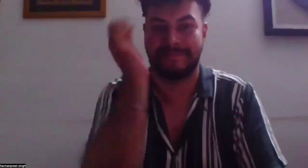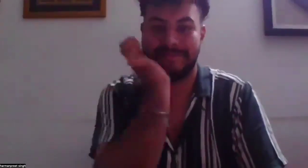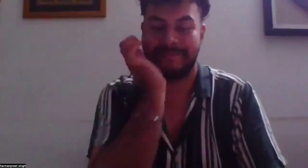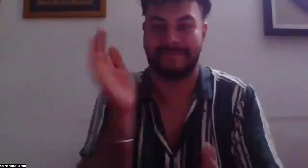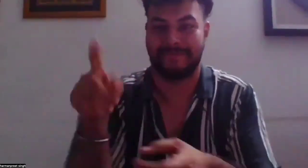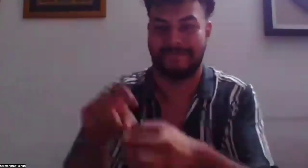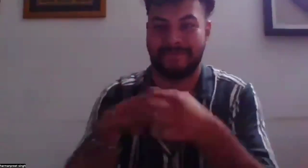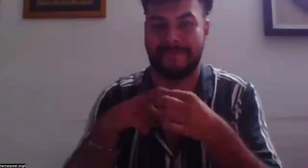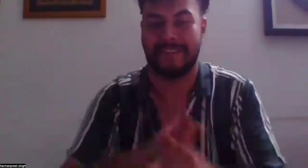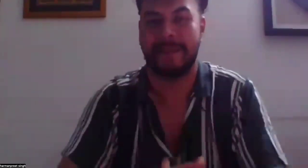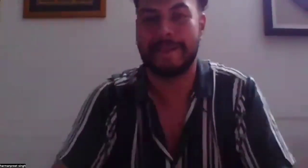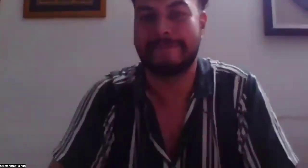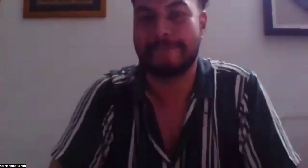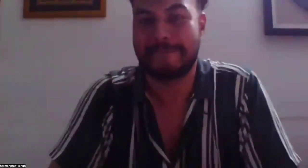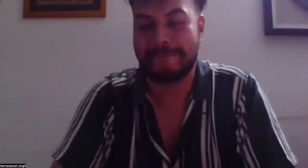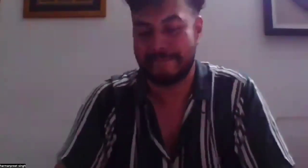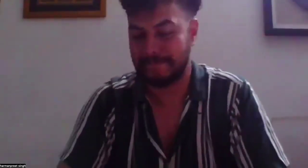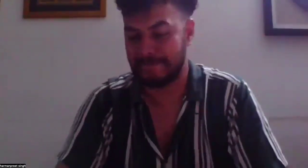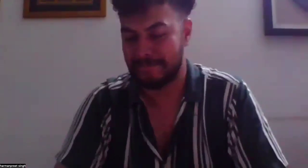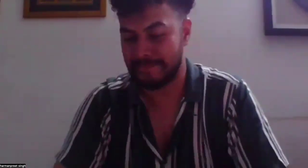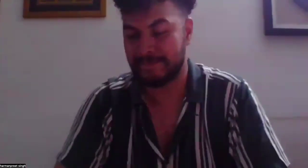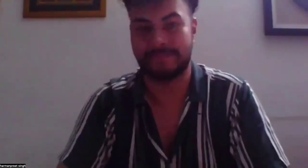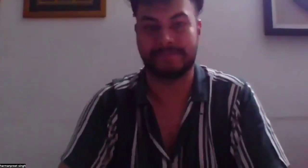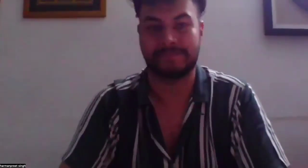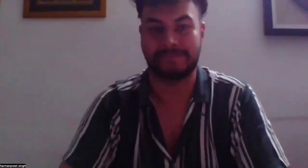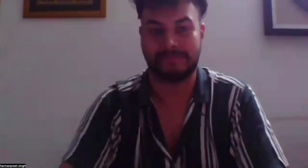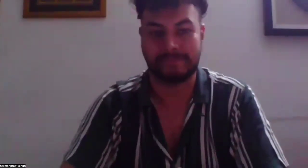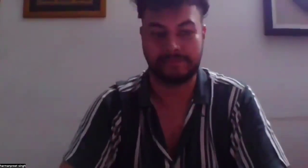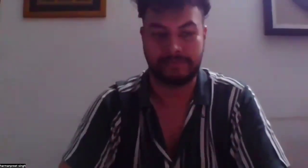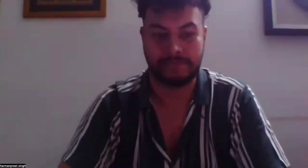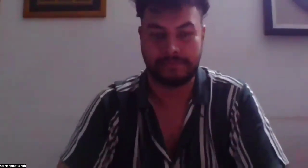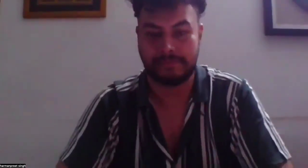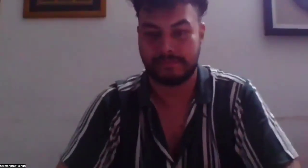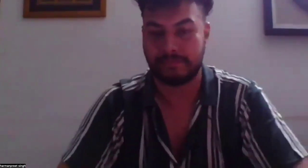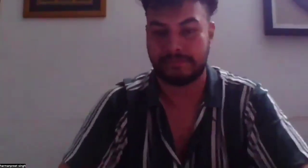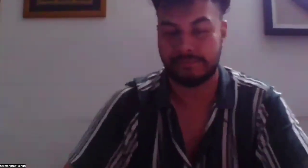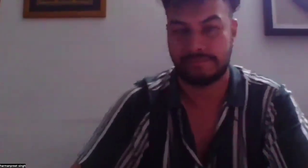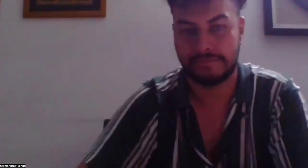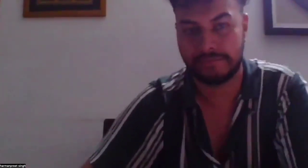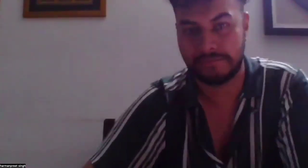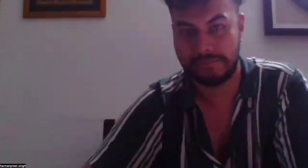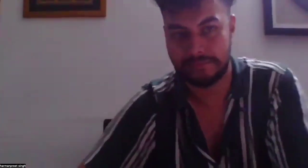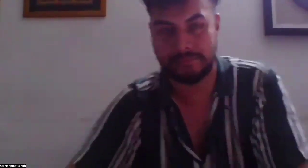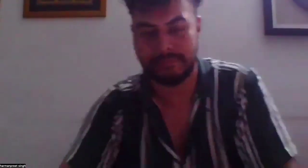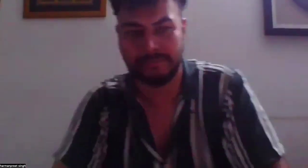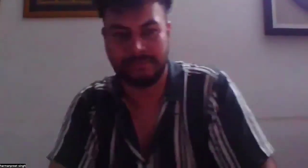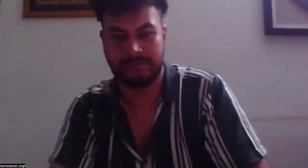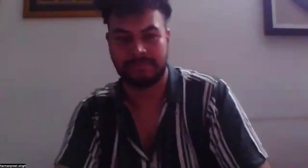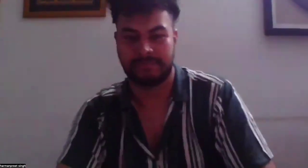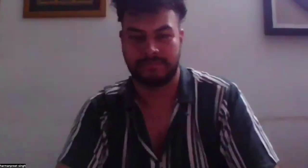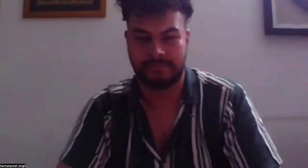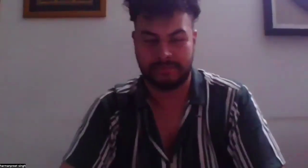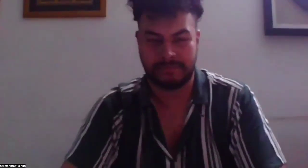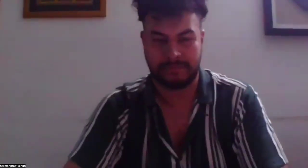So once again, I would like to have Sudarshan.